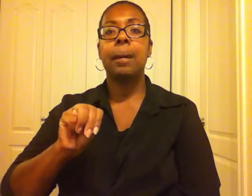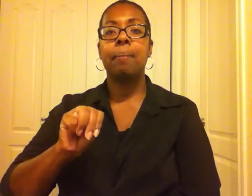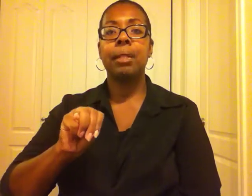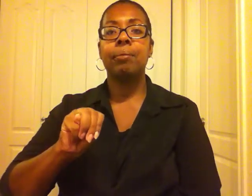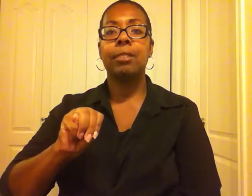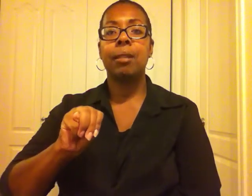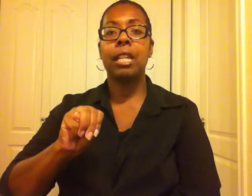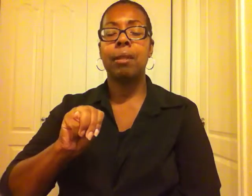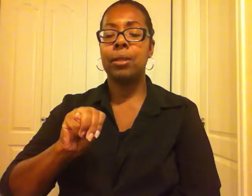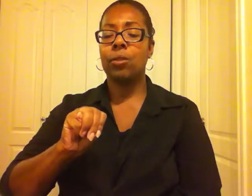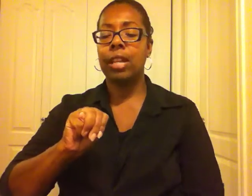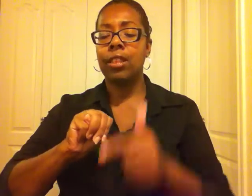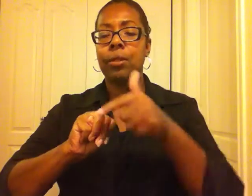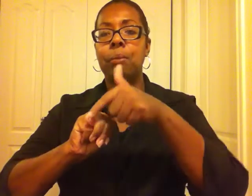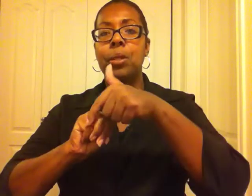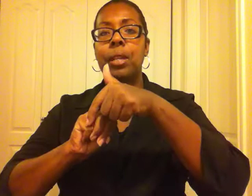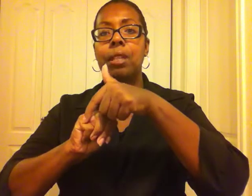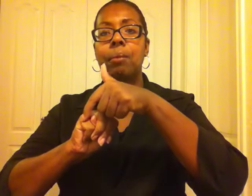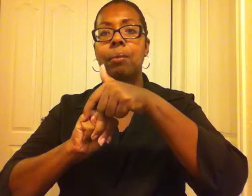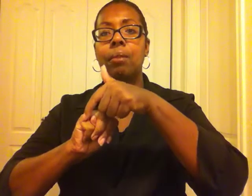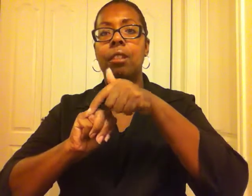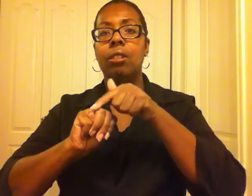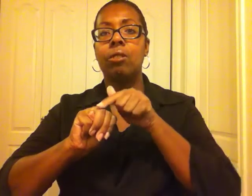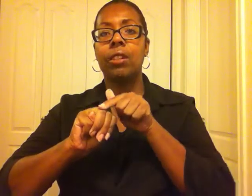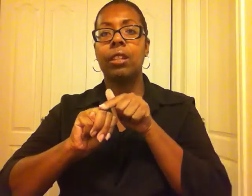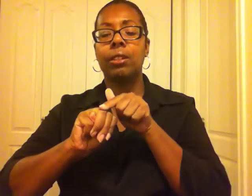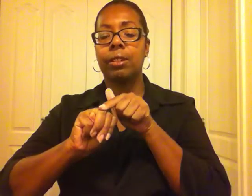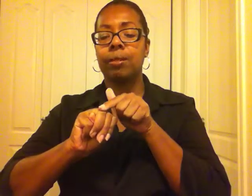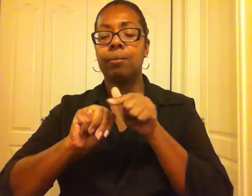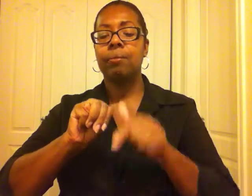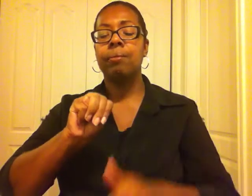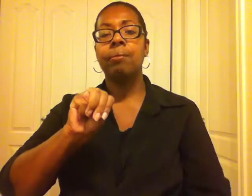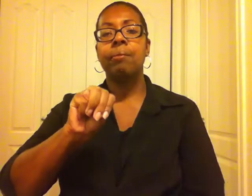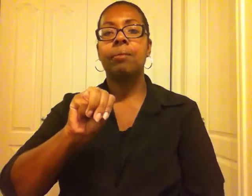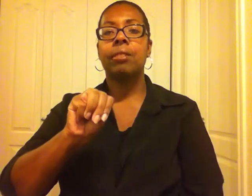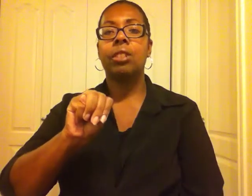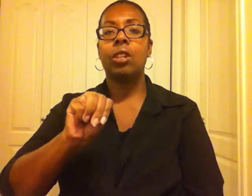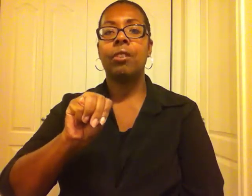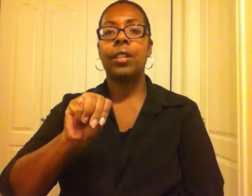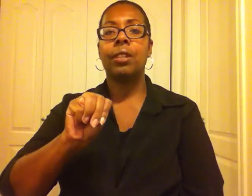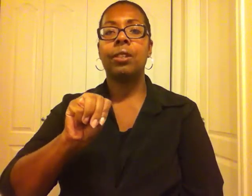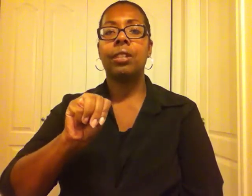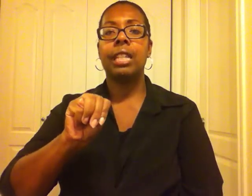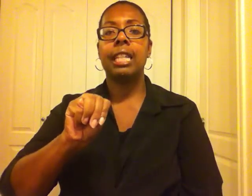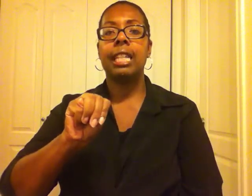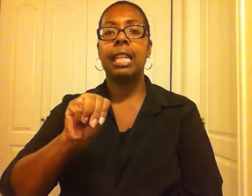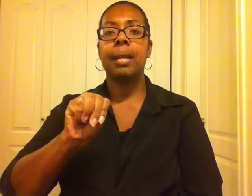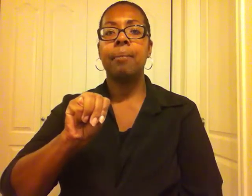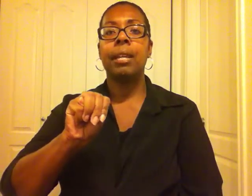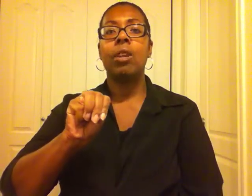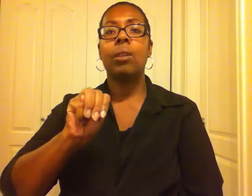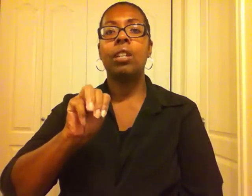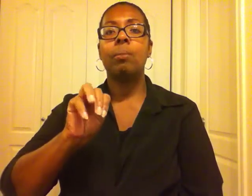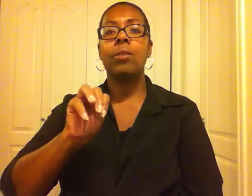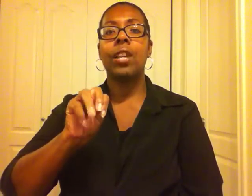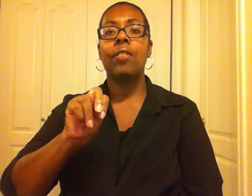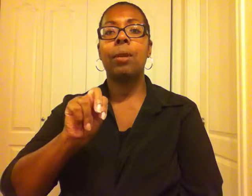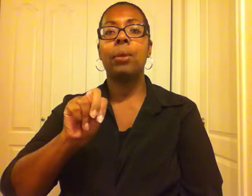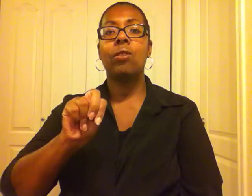M, and the M is right there in between the little finger and the long finger, M. We're going to move that thumb over